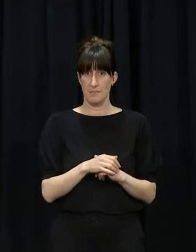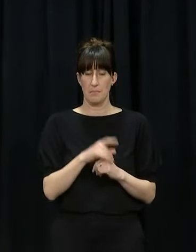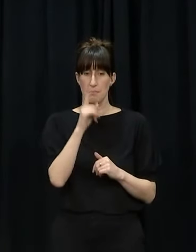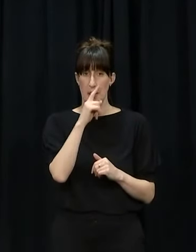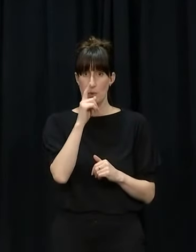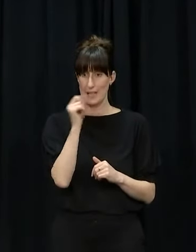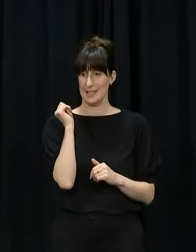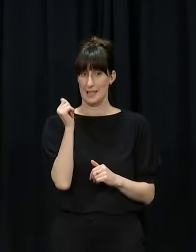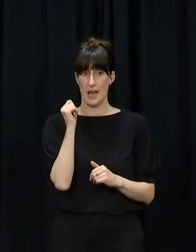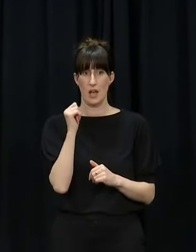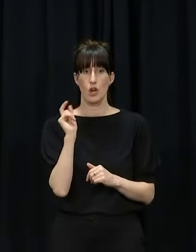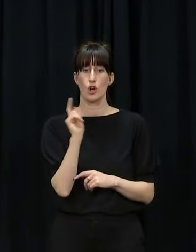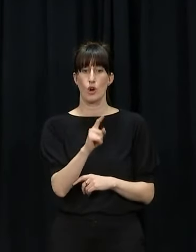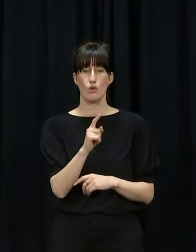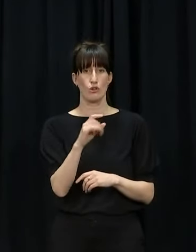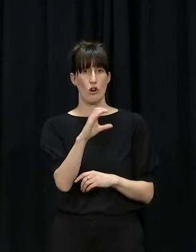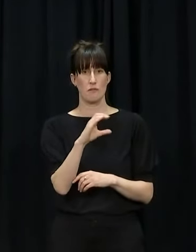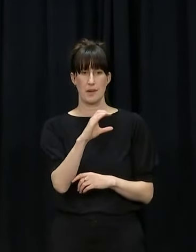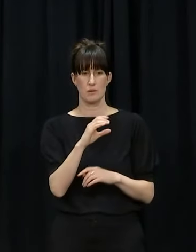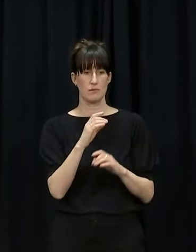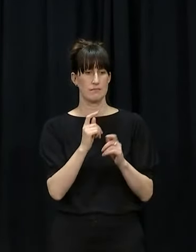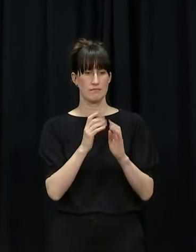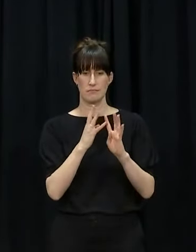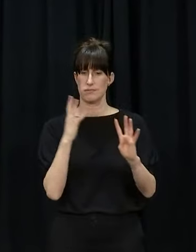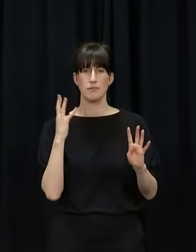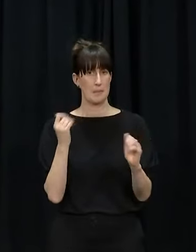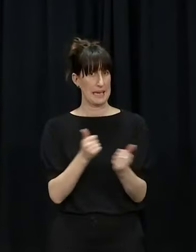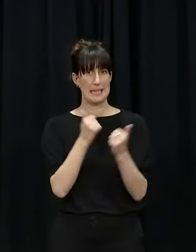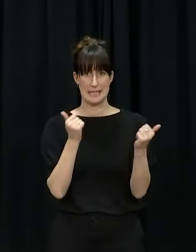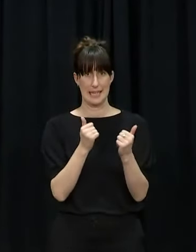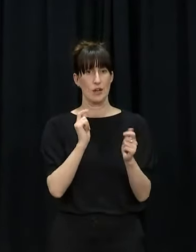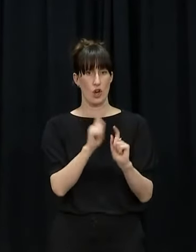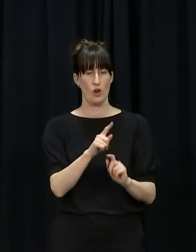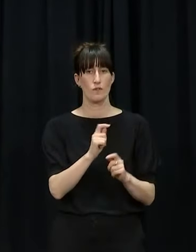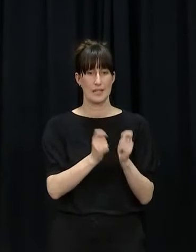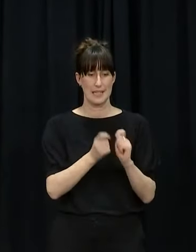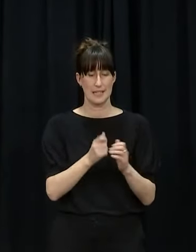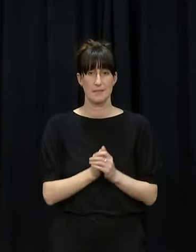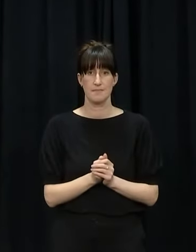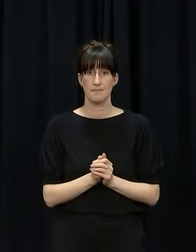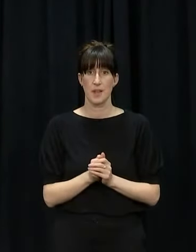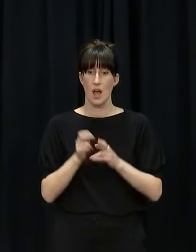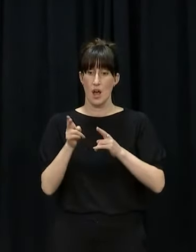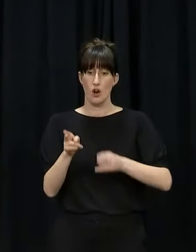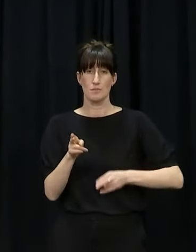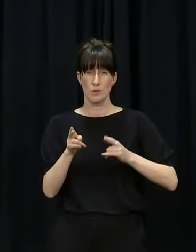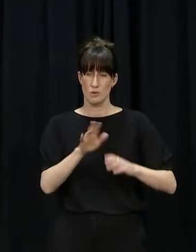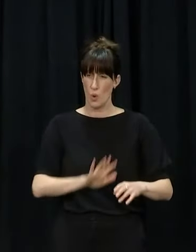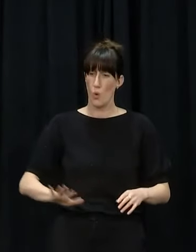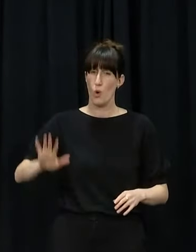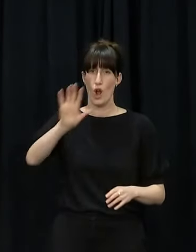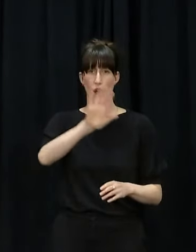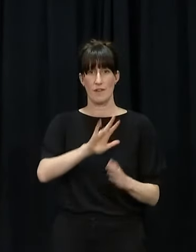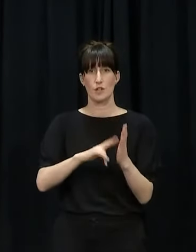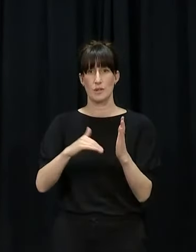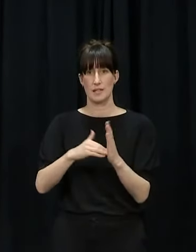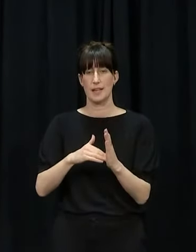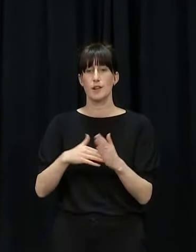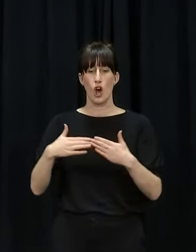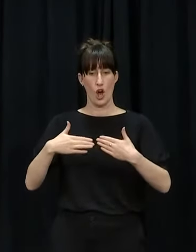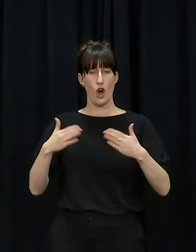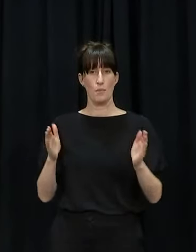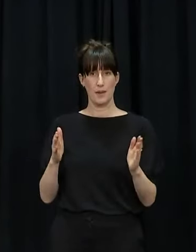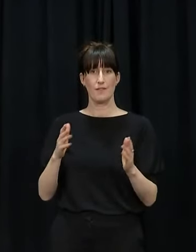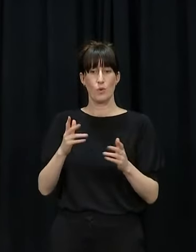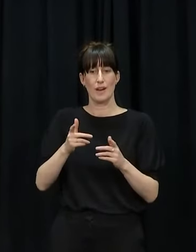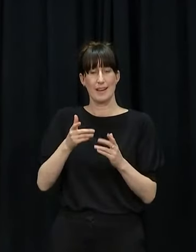Coromandel yesterday with very high number of people tested. DHBs right around the motu are ensuring there is good access to testing.